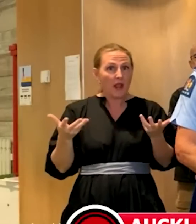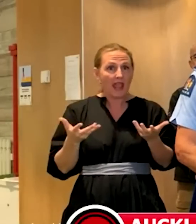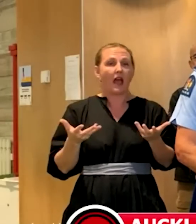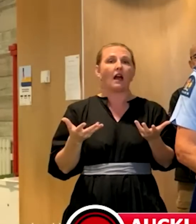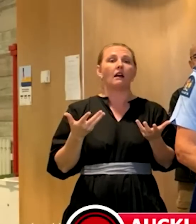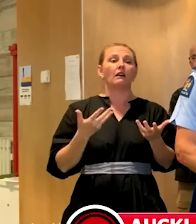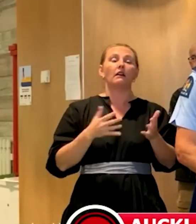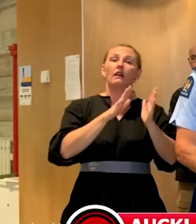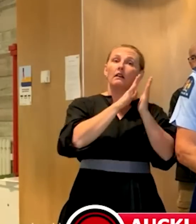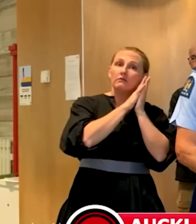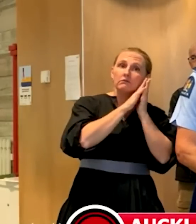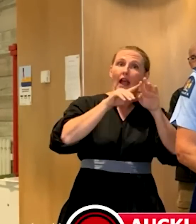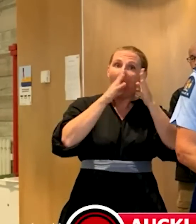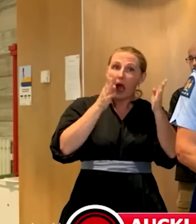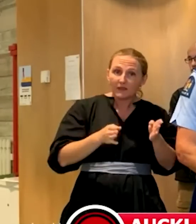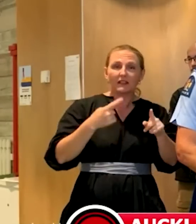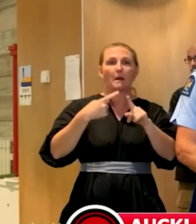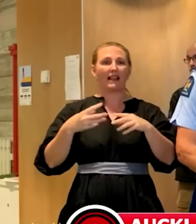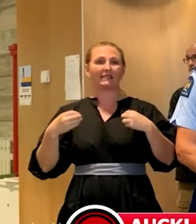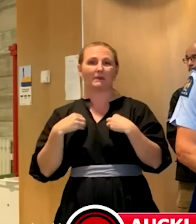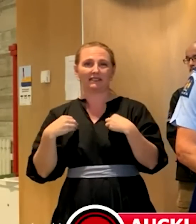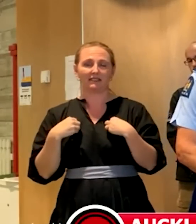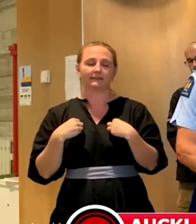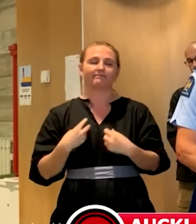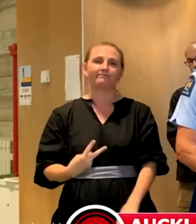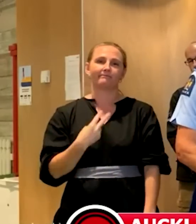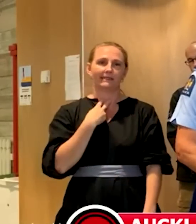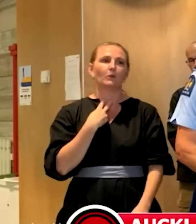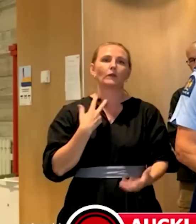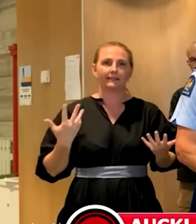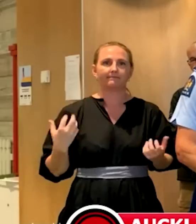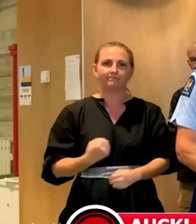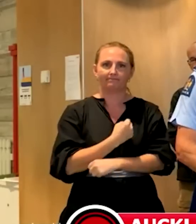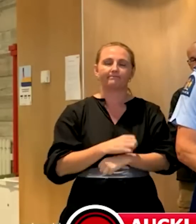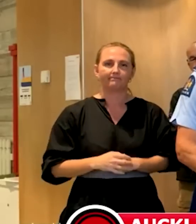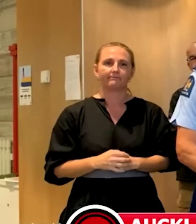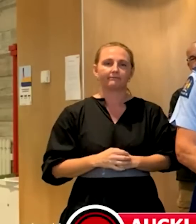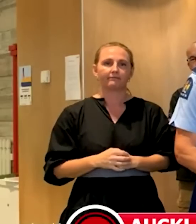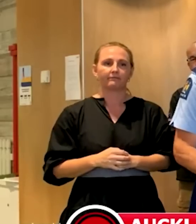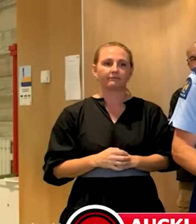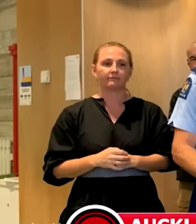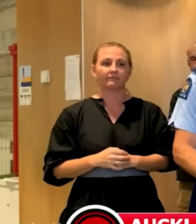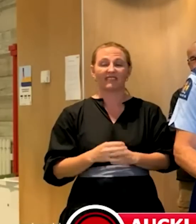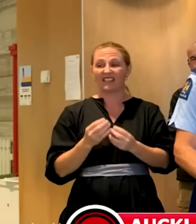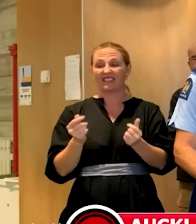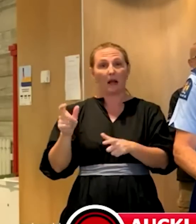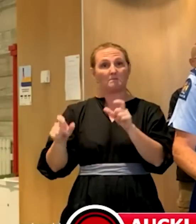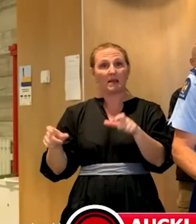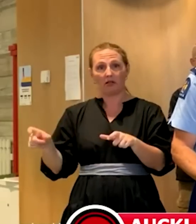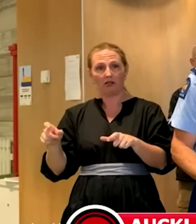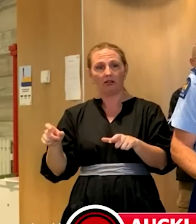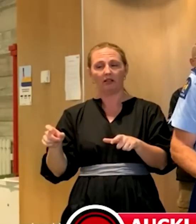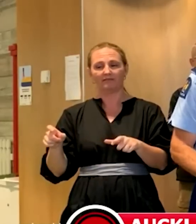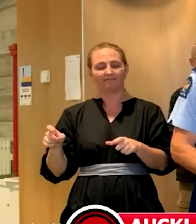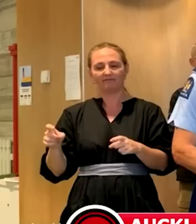premises. To that point, it's really disappointing to see the opportunist and